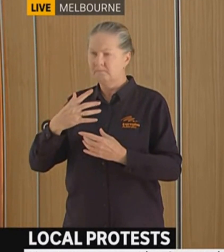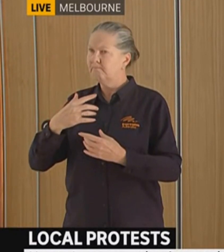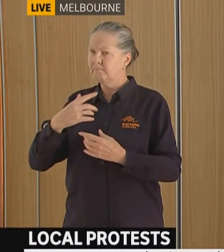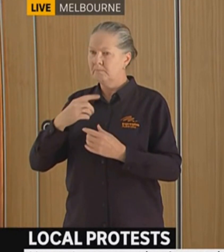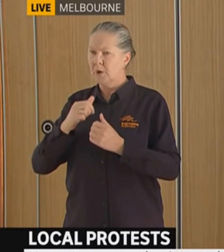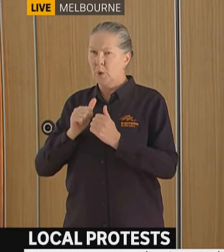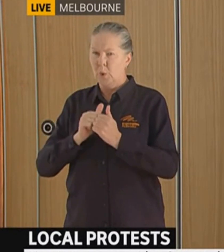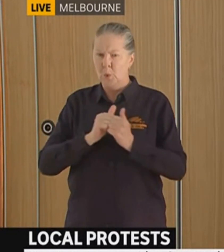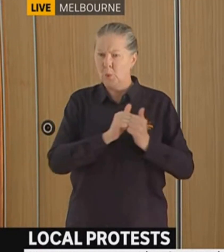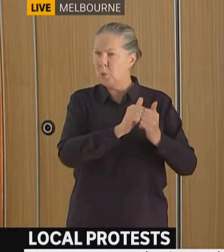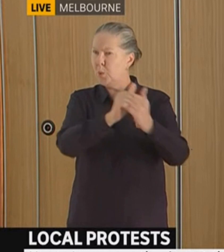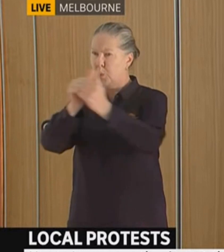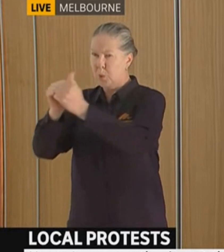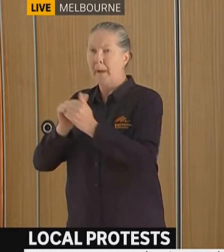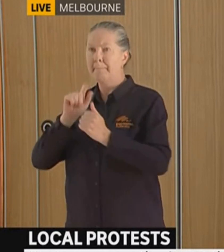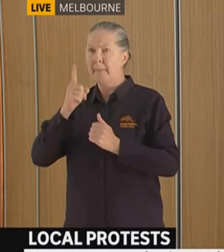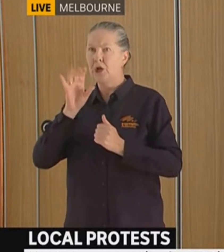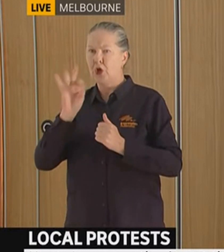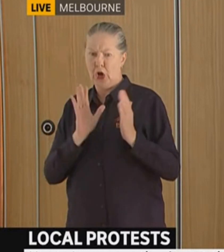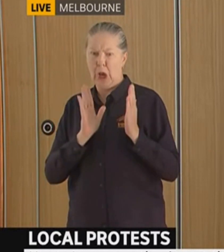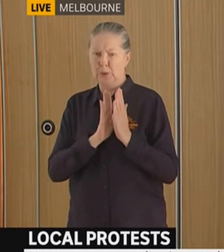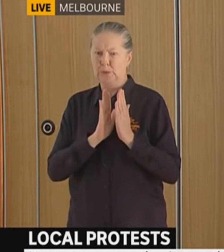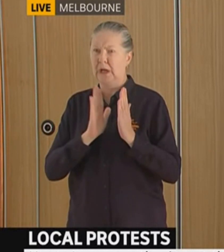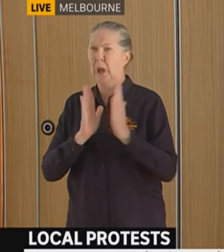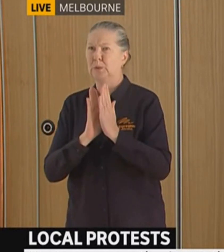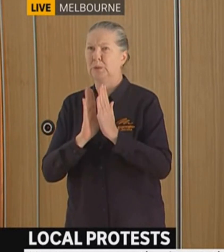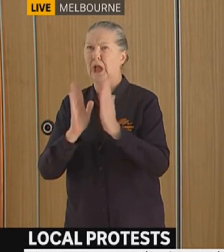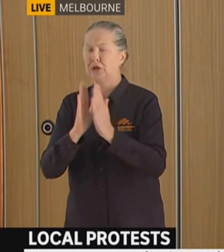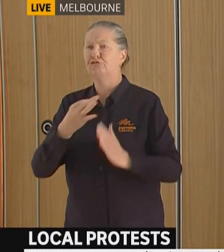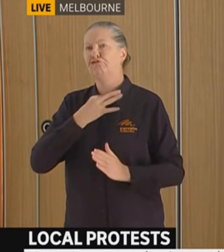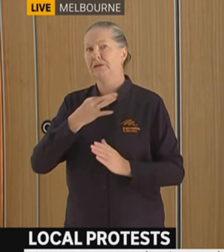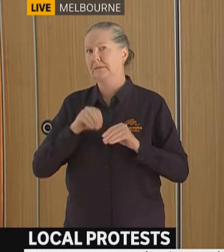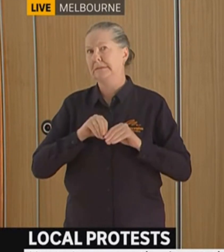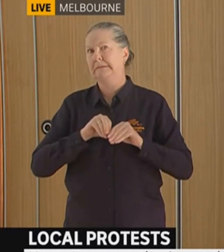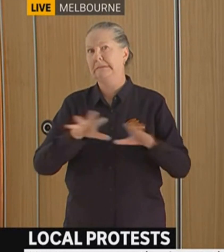be powerfully moving whilst not putting others at risk.